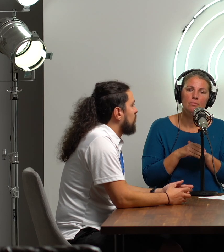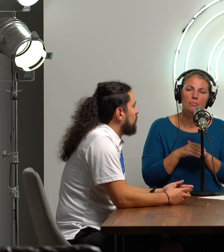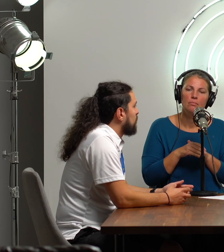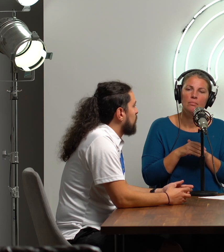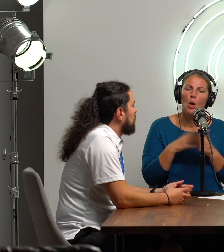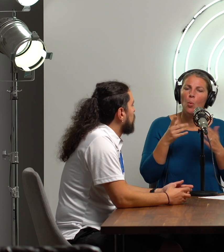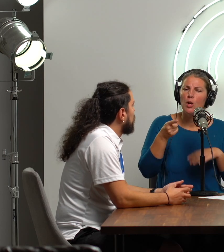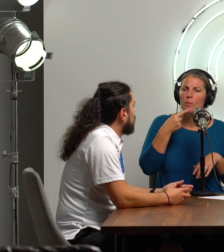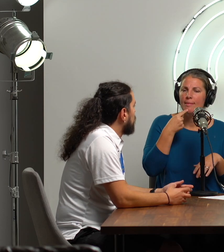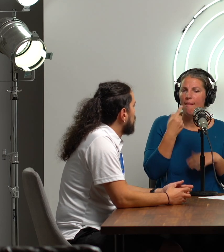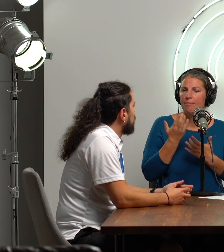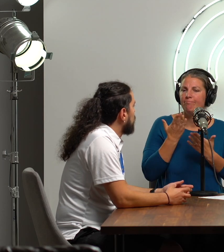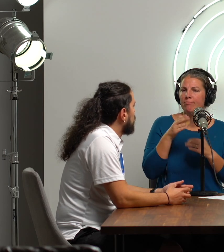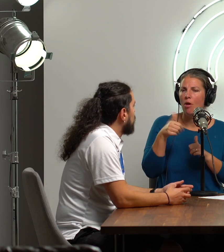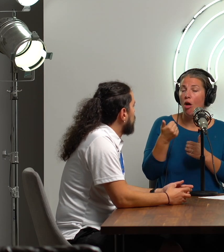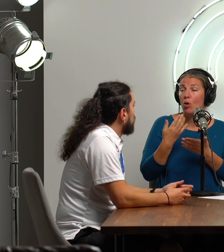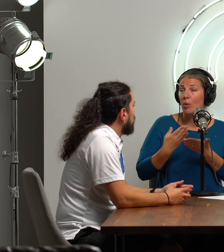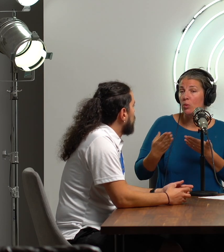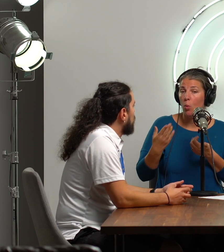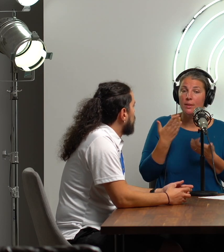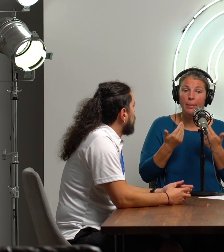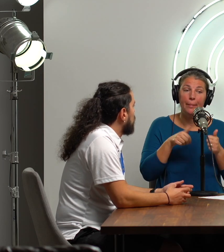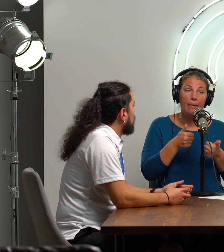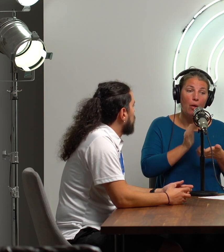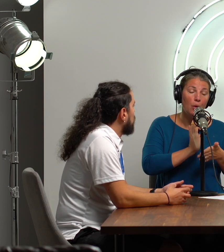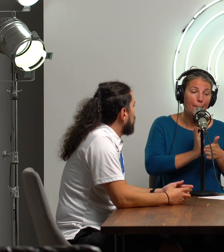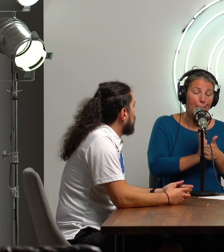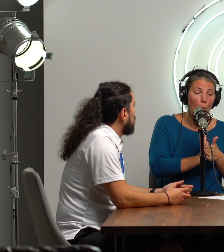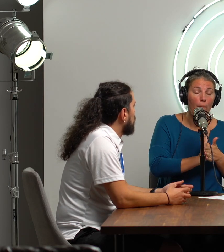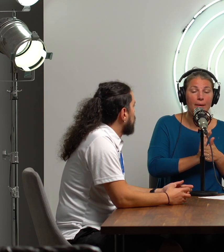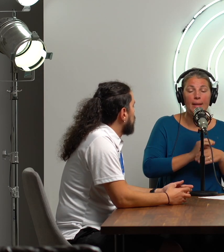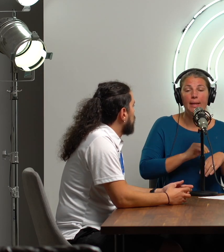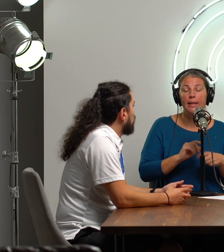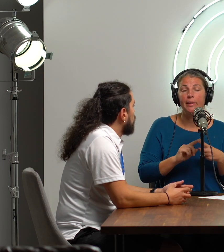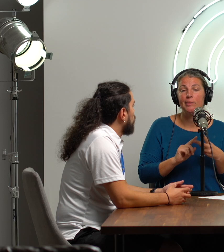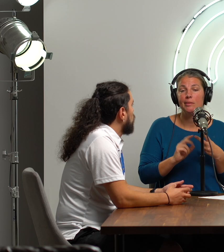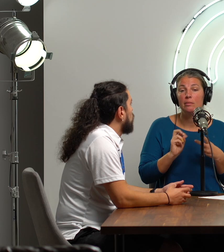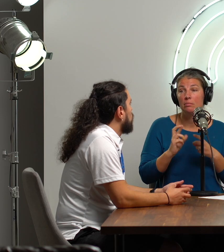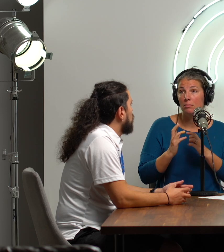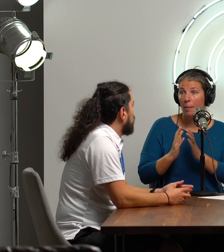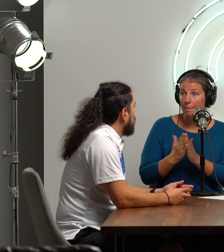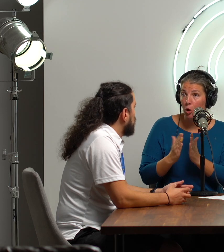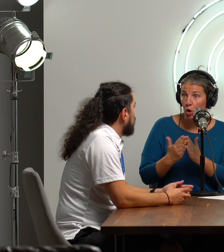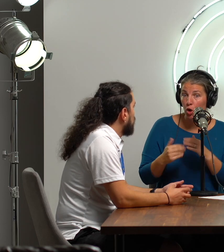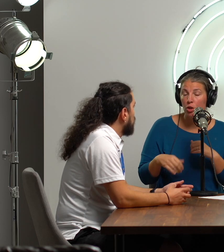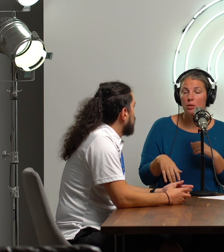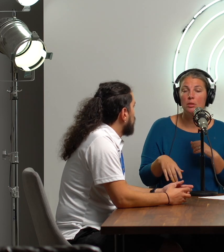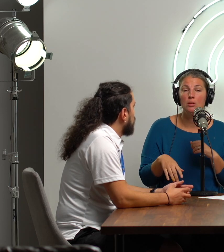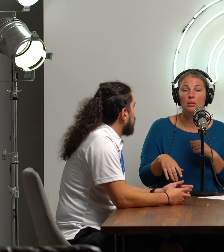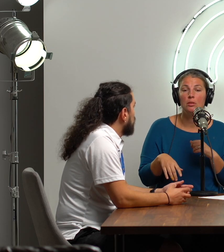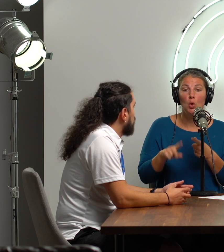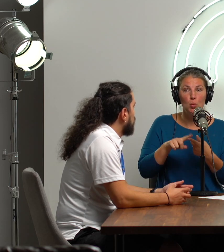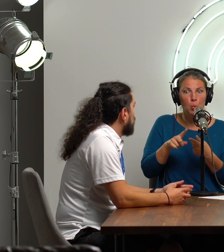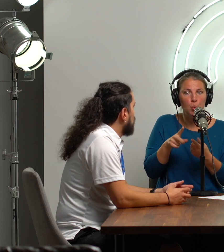maybe other movies or books to read that would maybe give